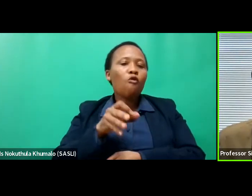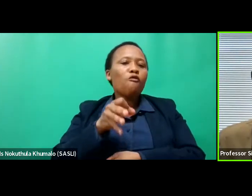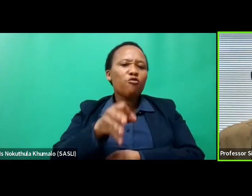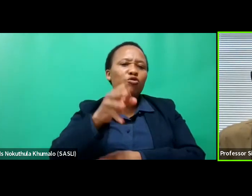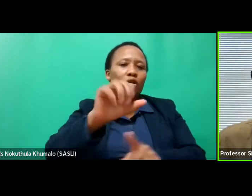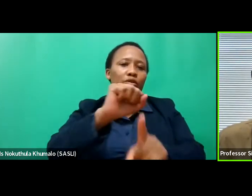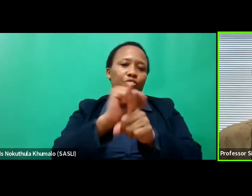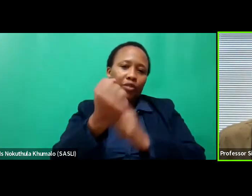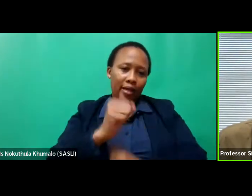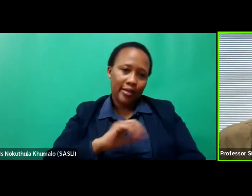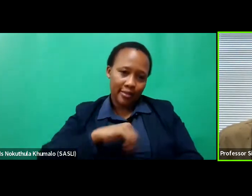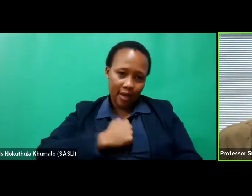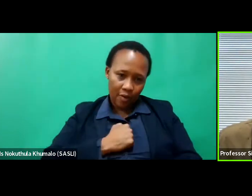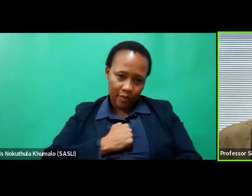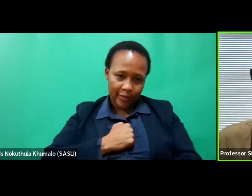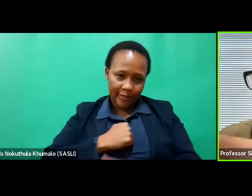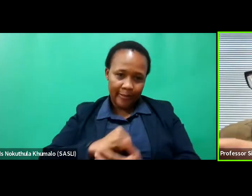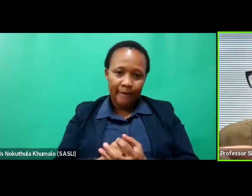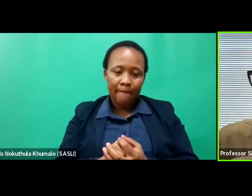So